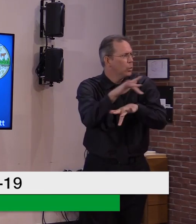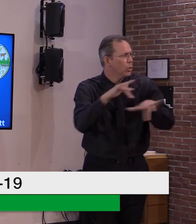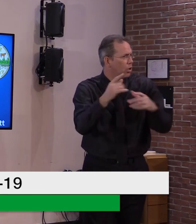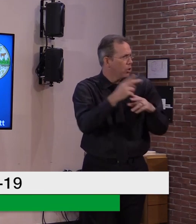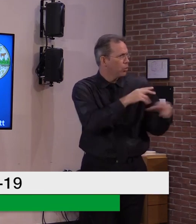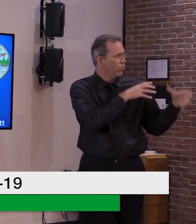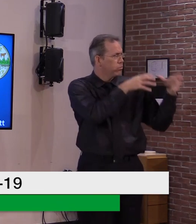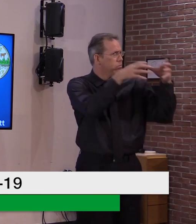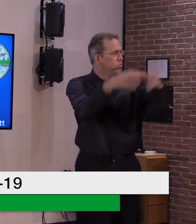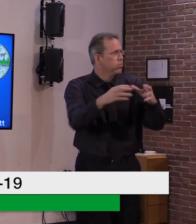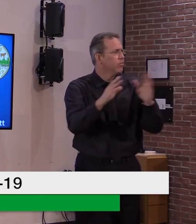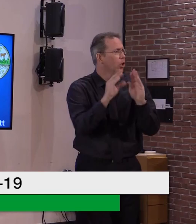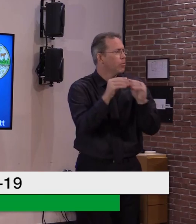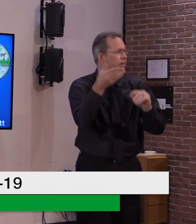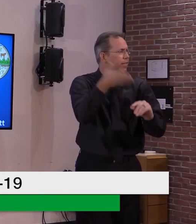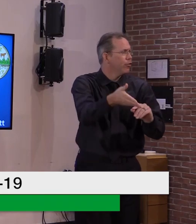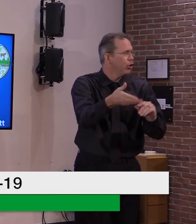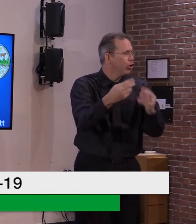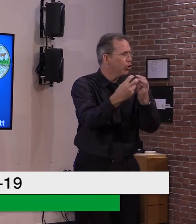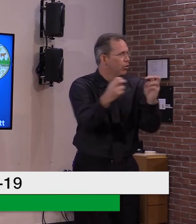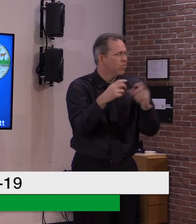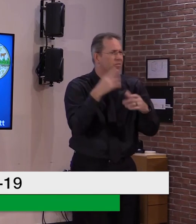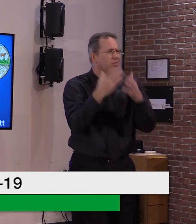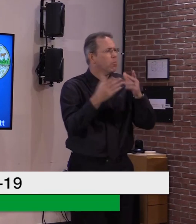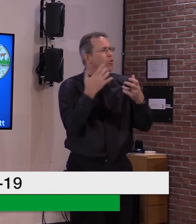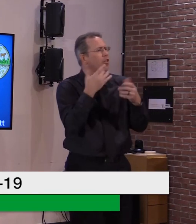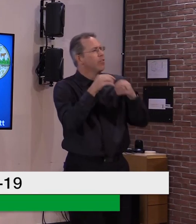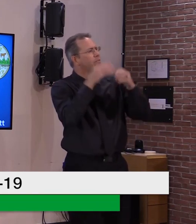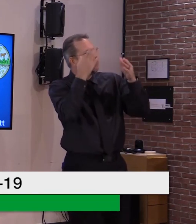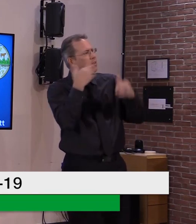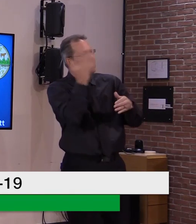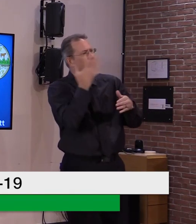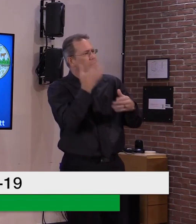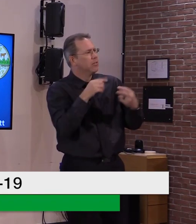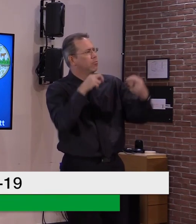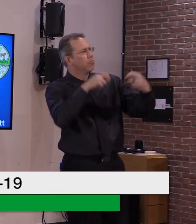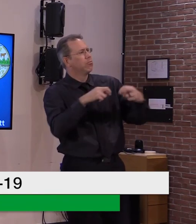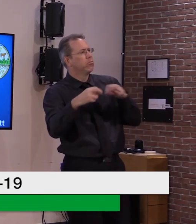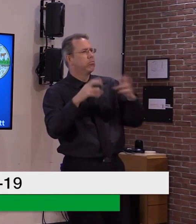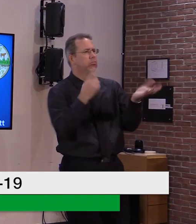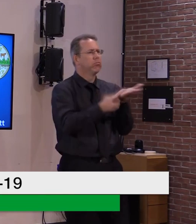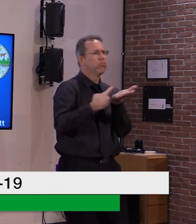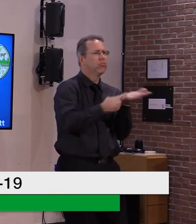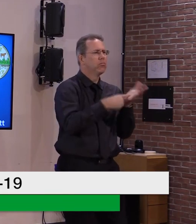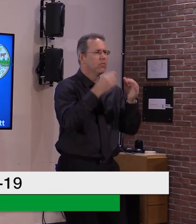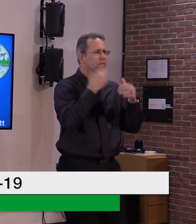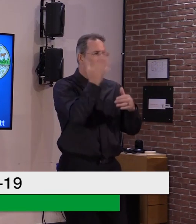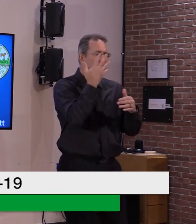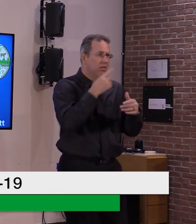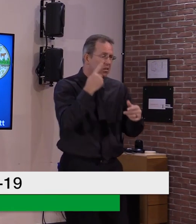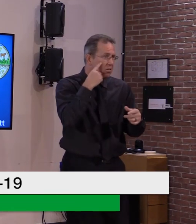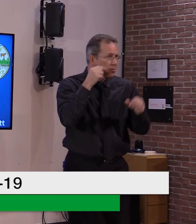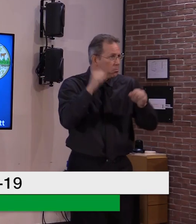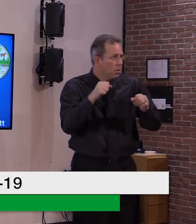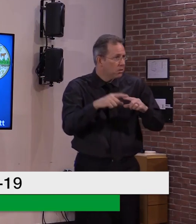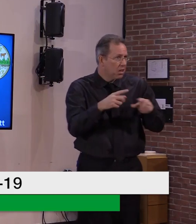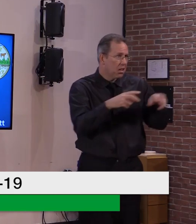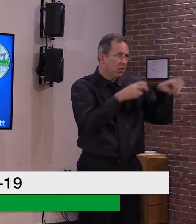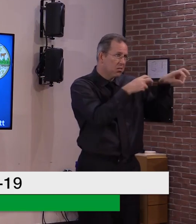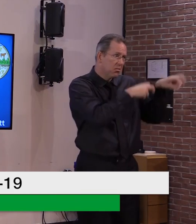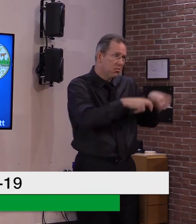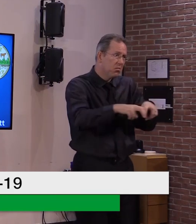municipalities to be able to move over to a school gym to be able to have enough space to accommodate